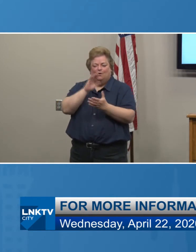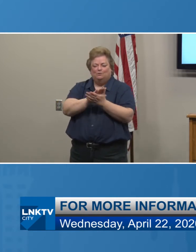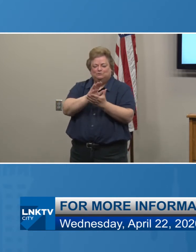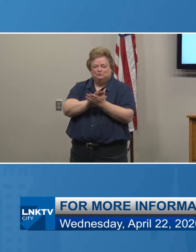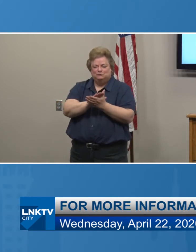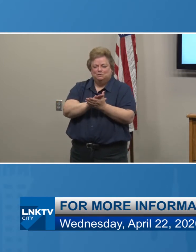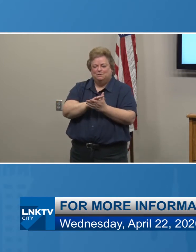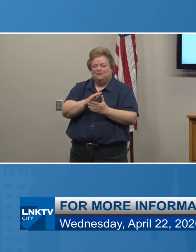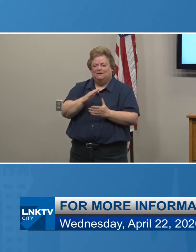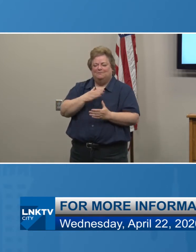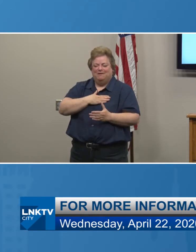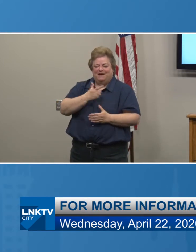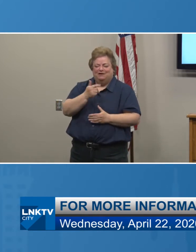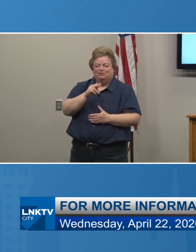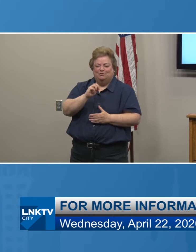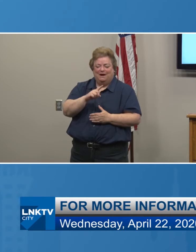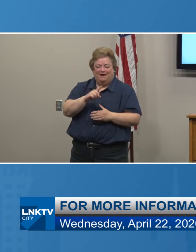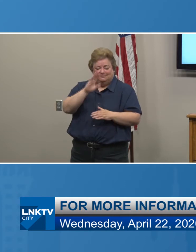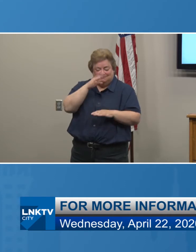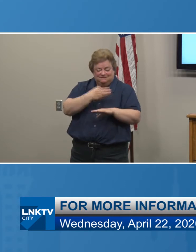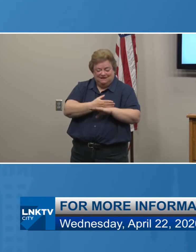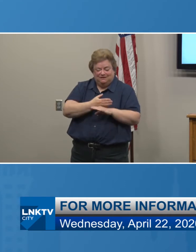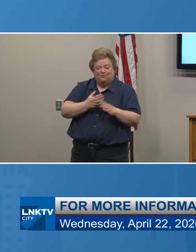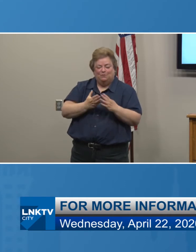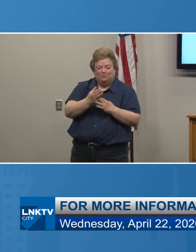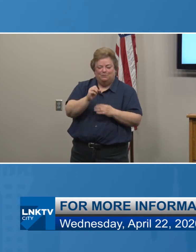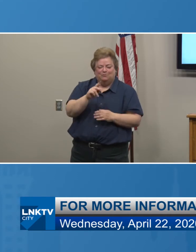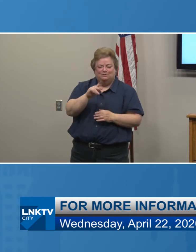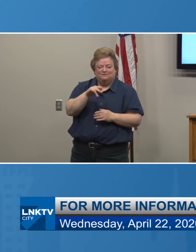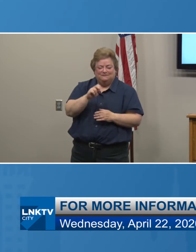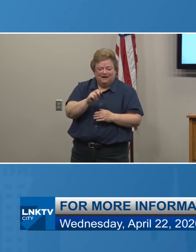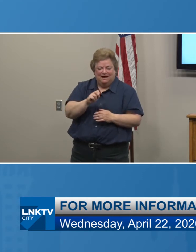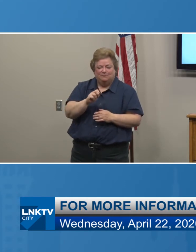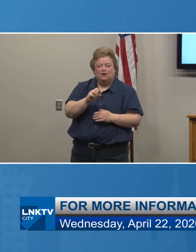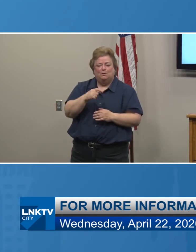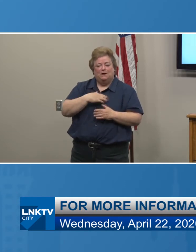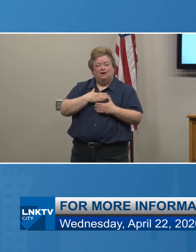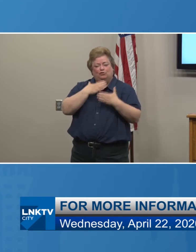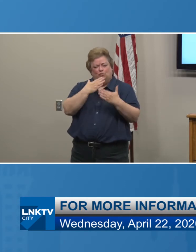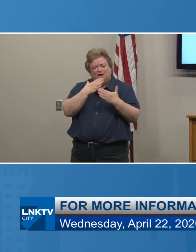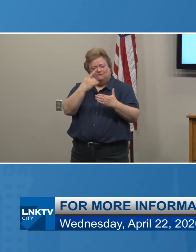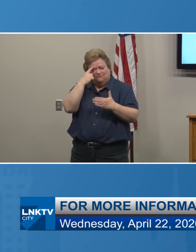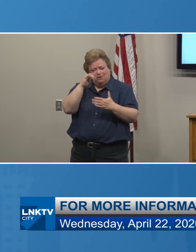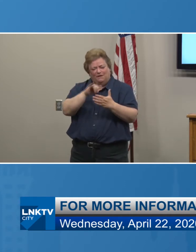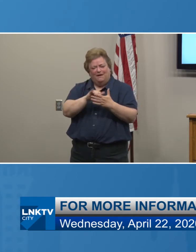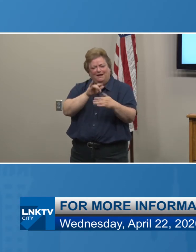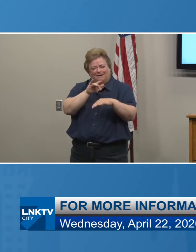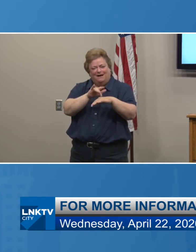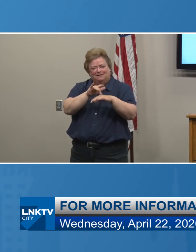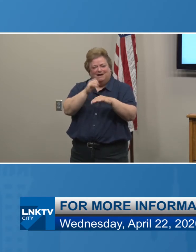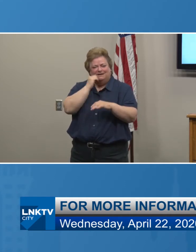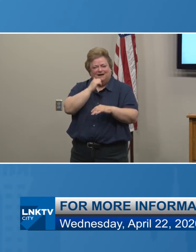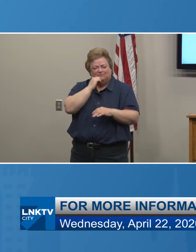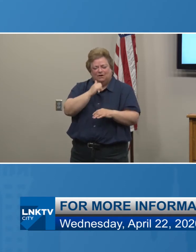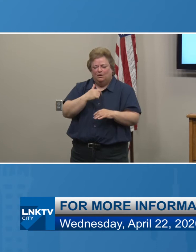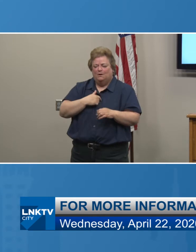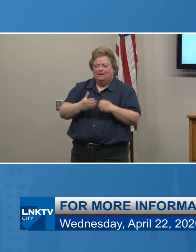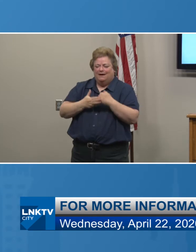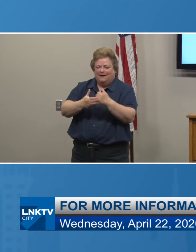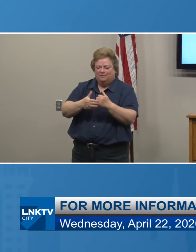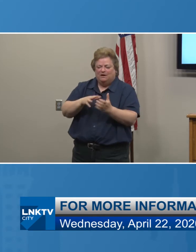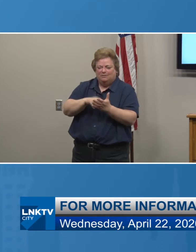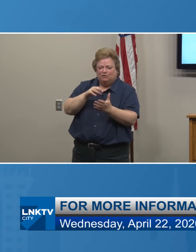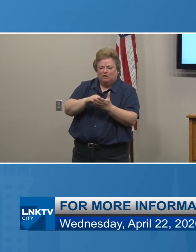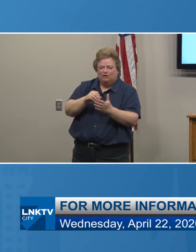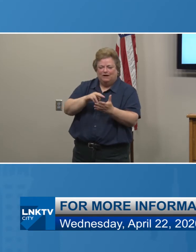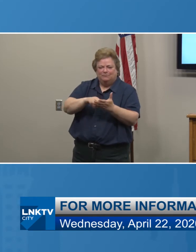Skype, and we're very grateful for the chance for daily contact. Jim's helping Otis learn to read, and